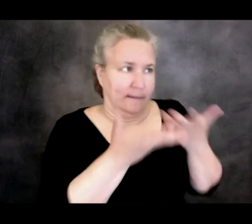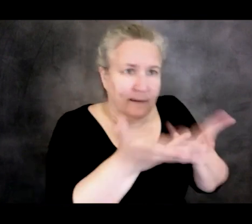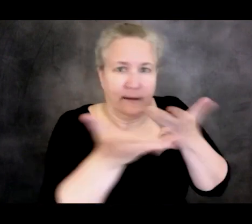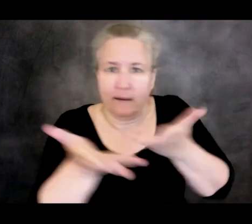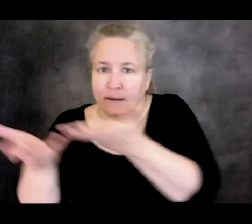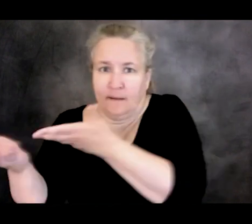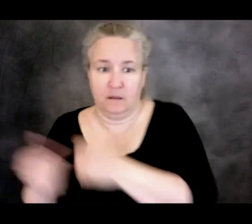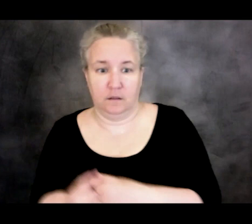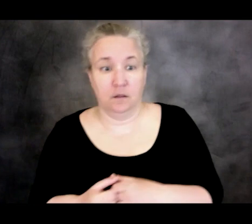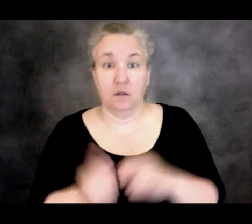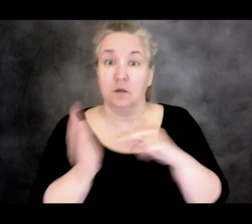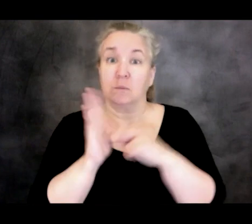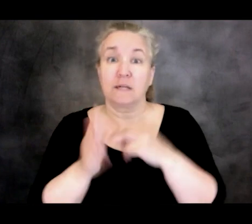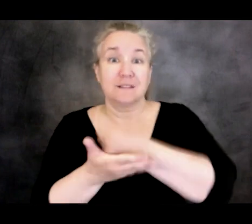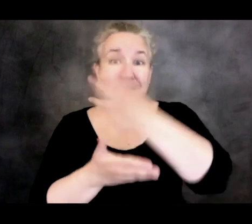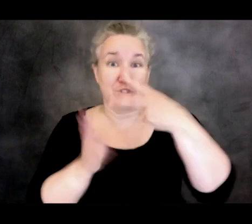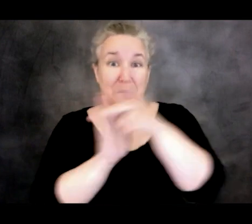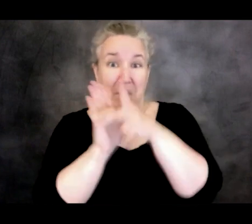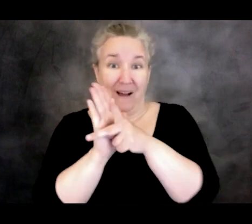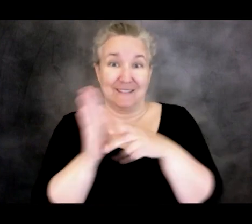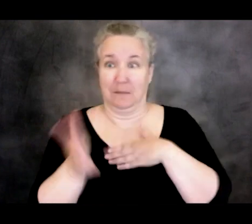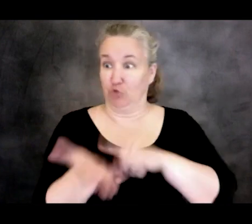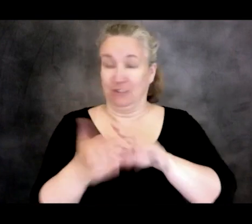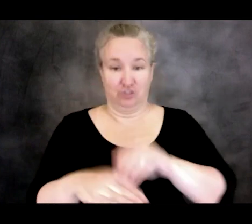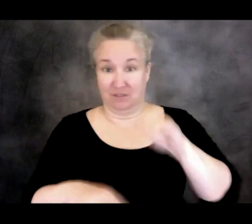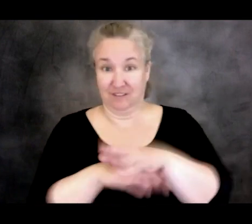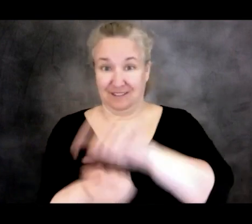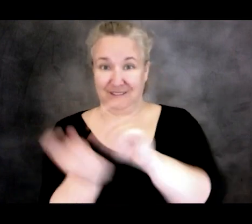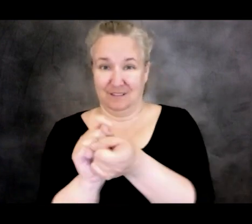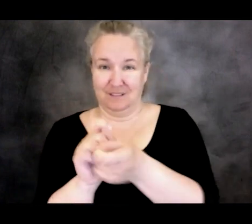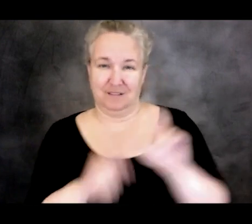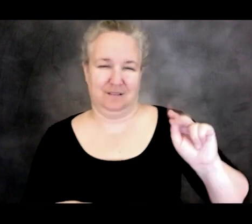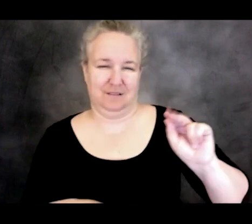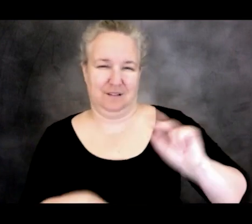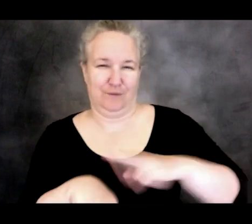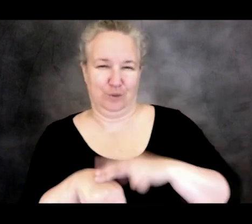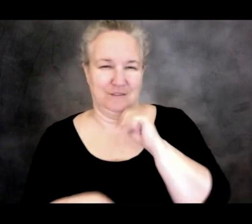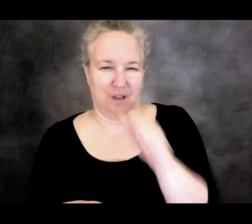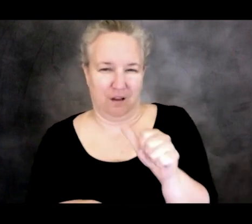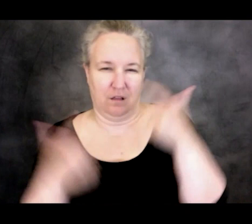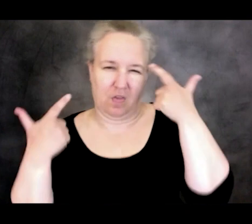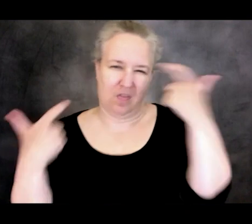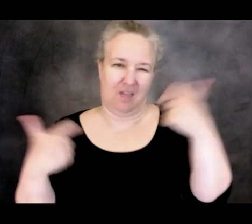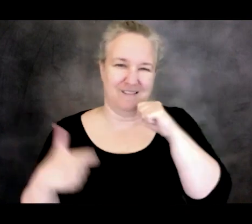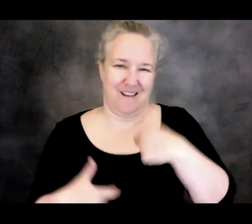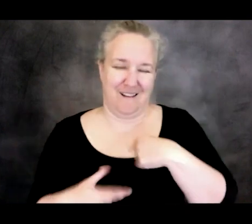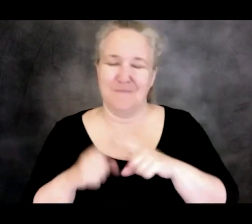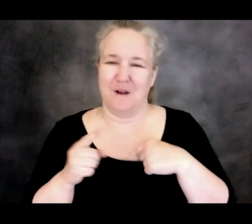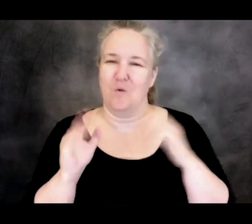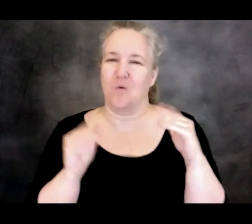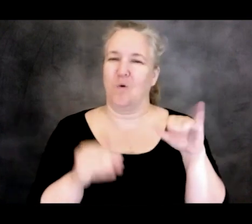I say that I've changed immigration policy? No, of course not. I would never be that arrogant, but I hope that